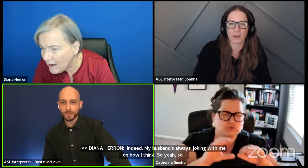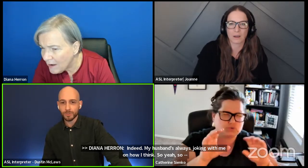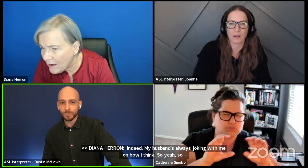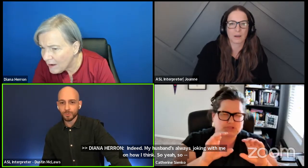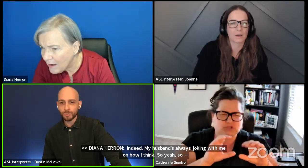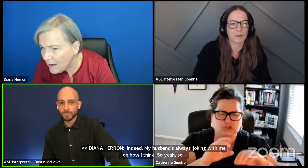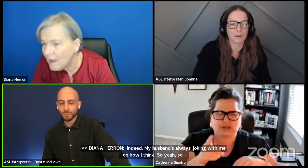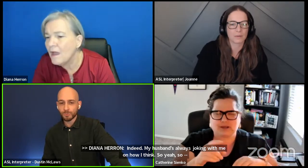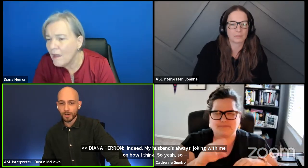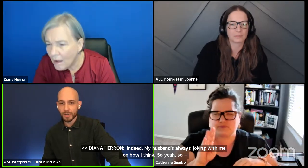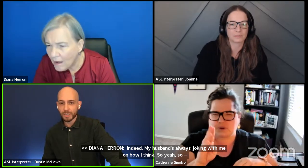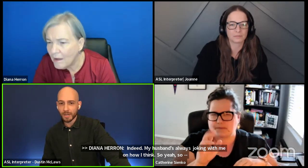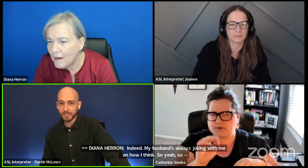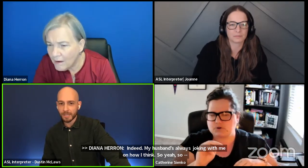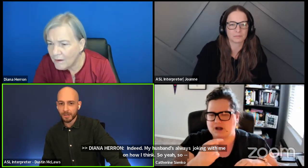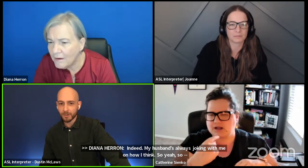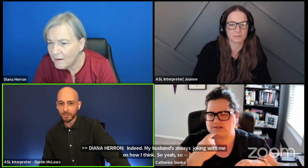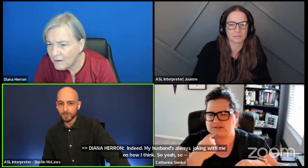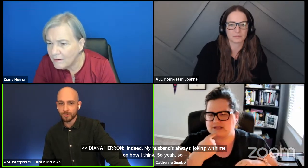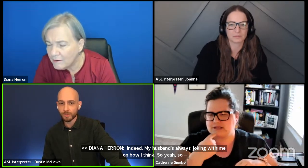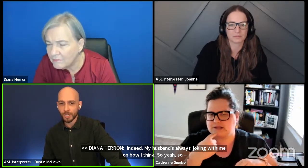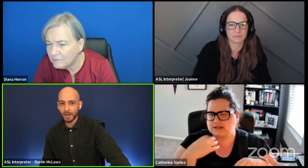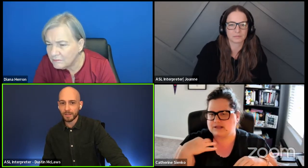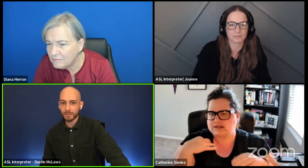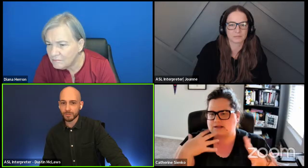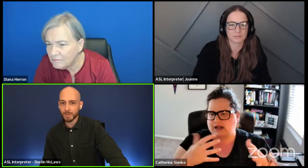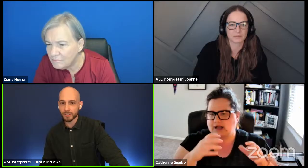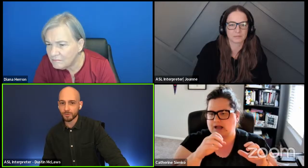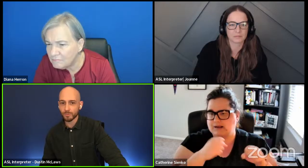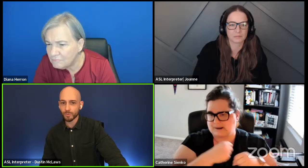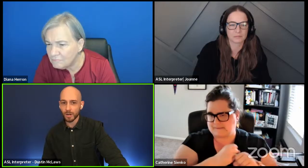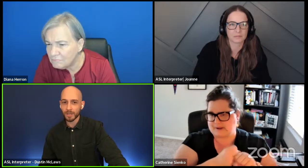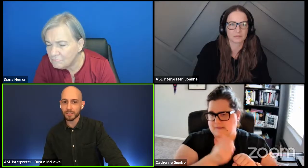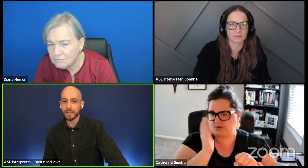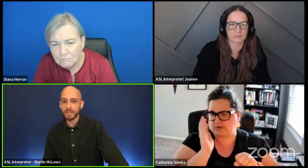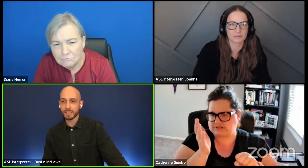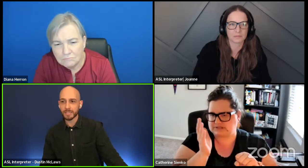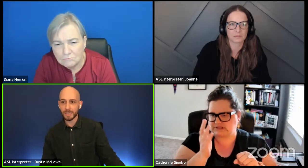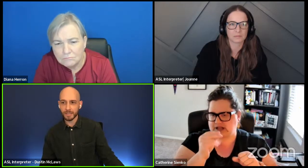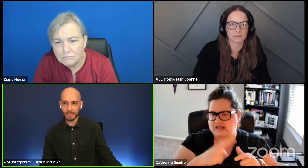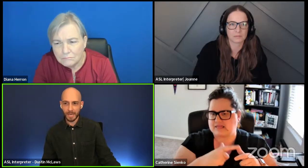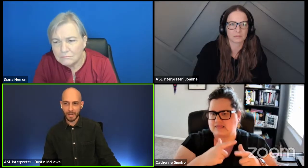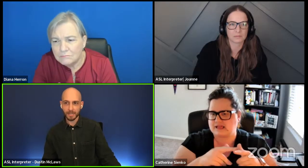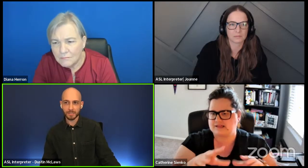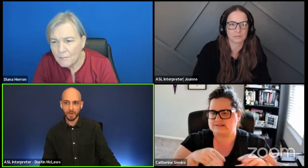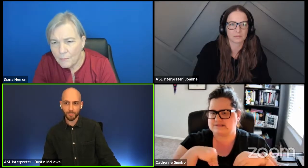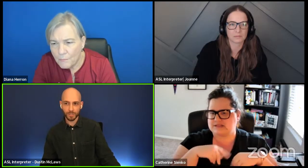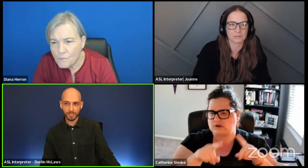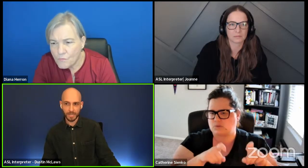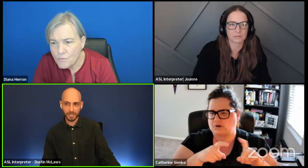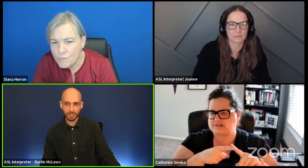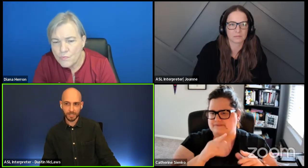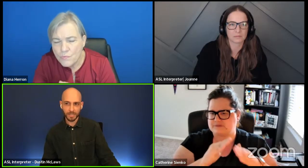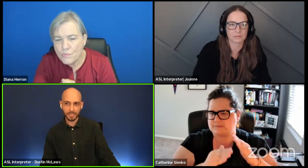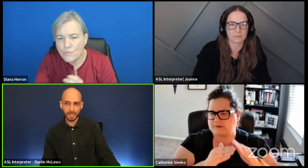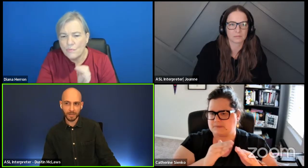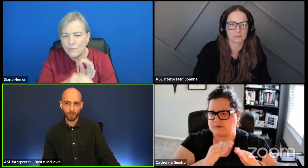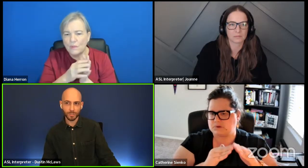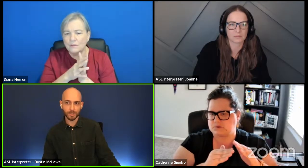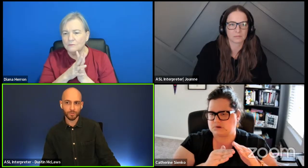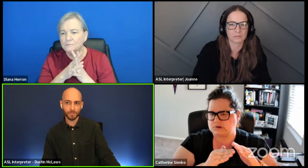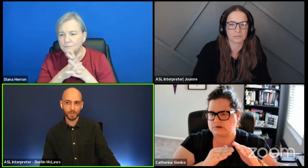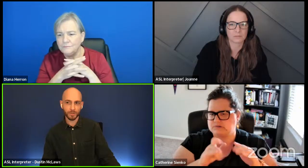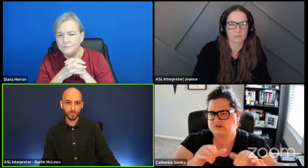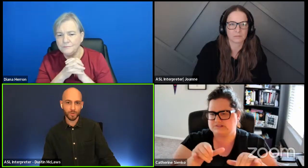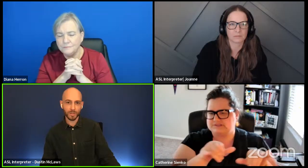And I do want to recognize that here in the Zoom chat, there's a message from Brian saying that candidates make a presentation and then